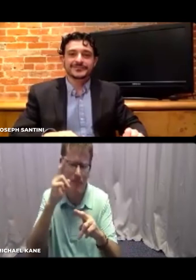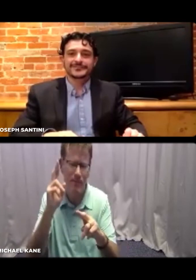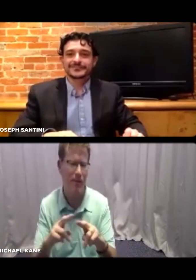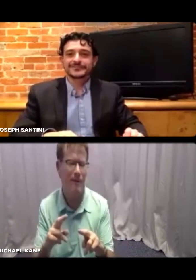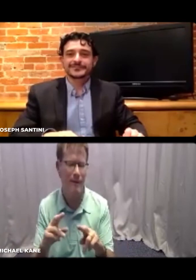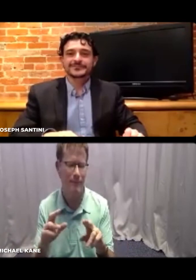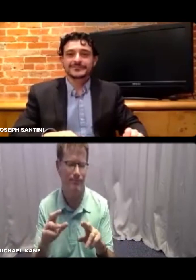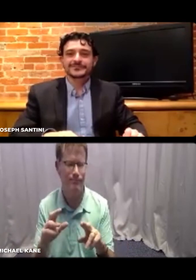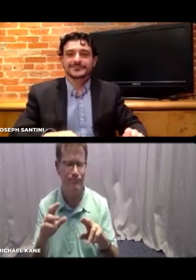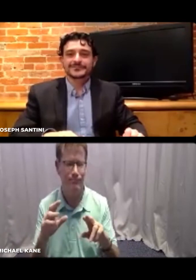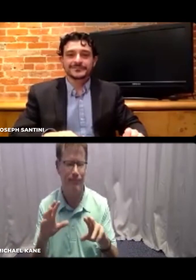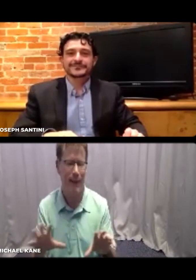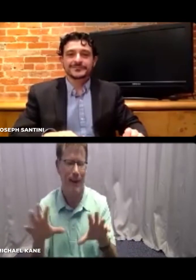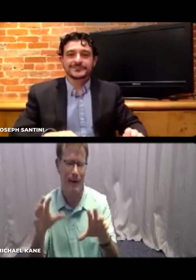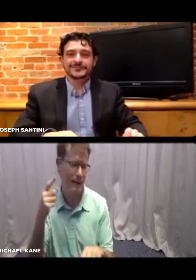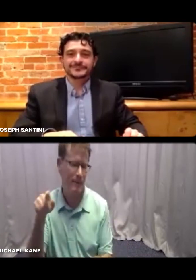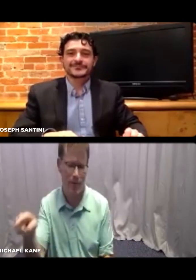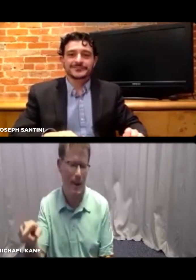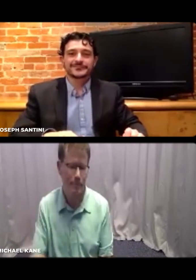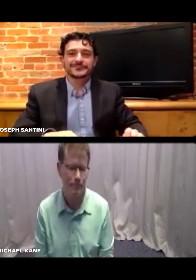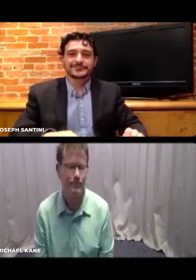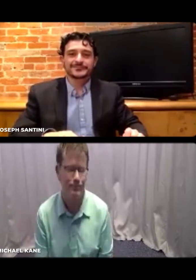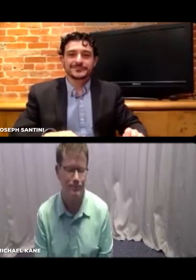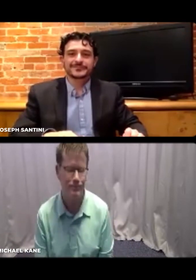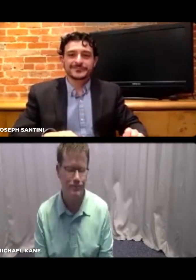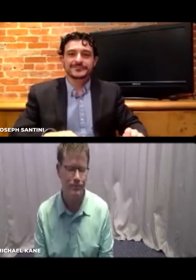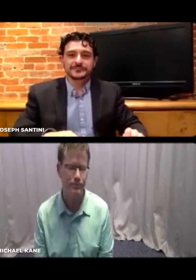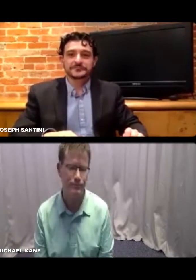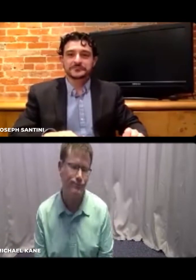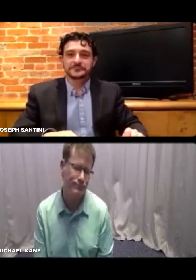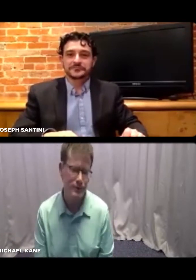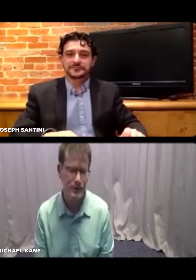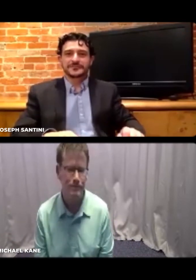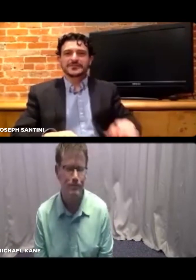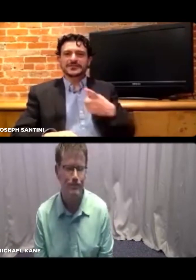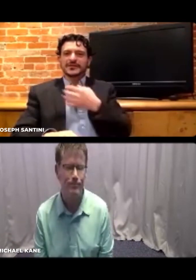that fun activity of learning actually how far $20 can go.